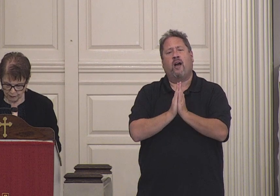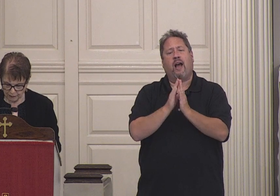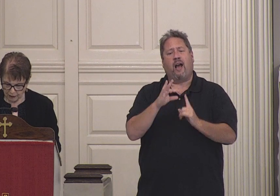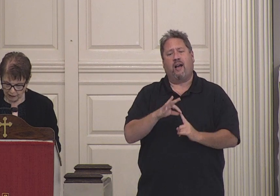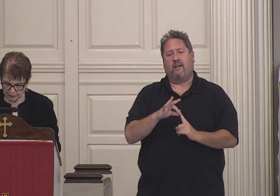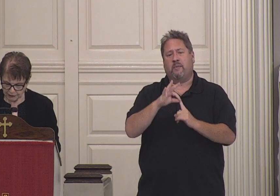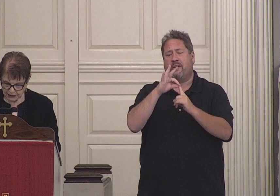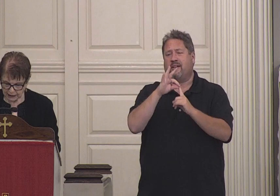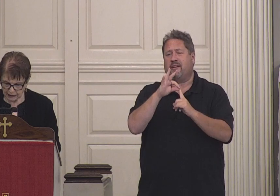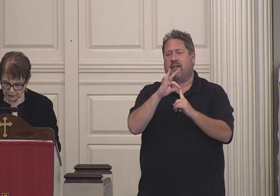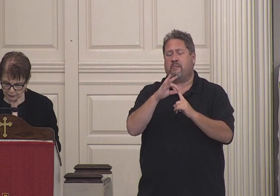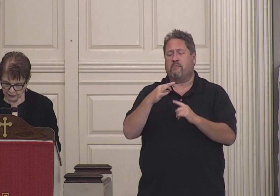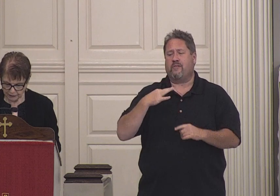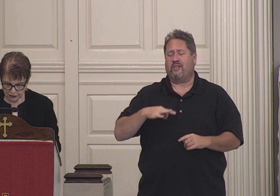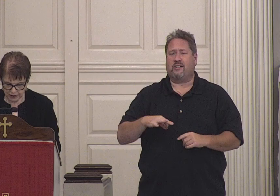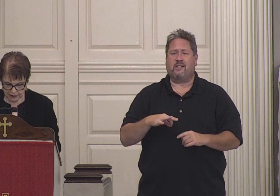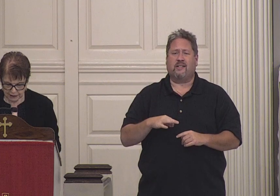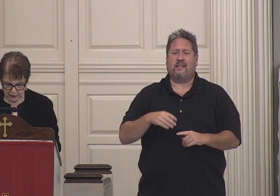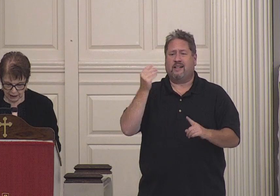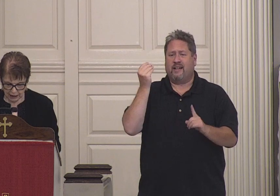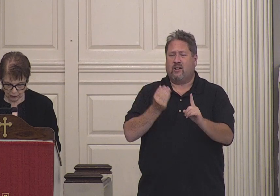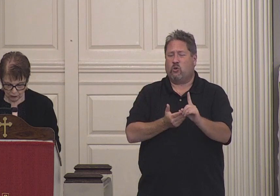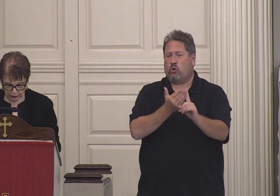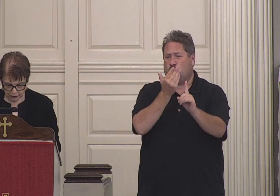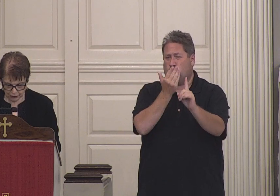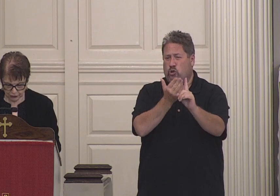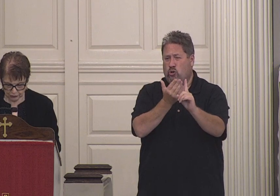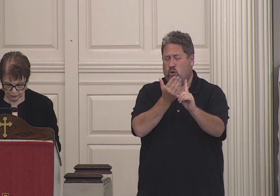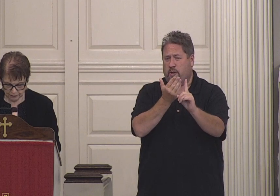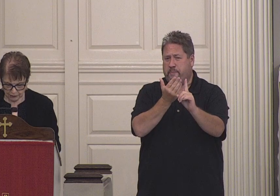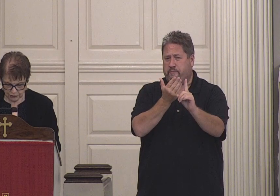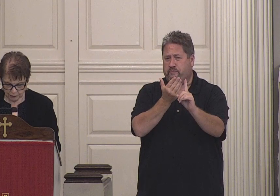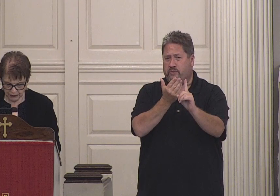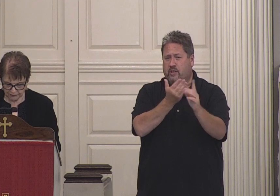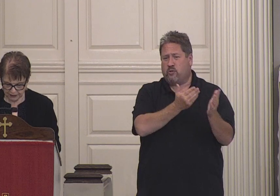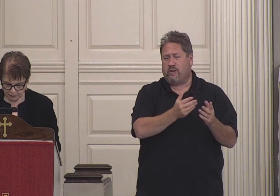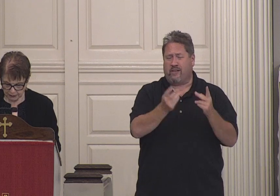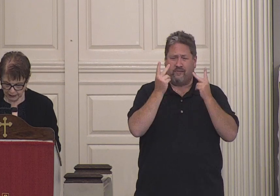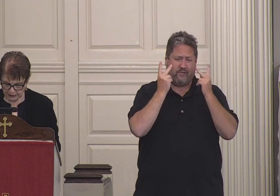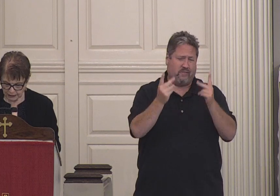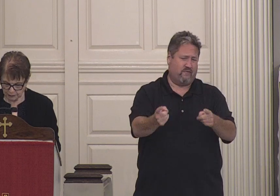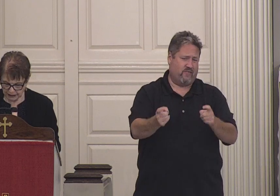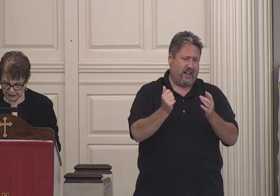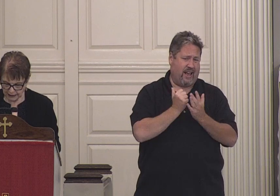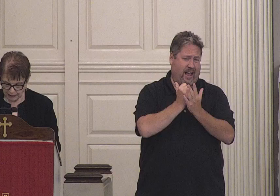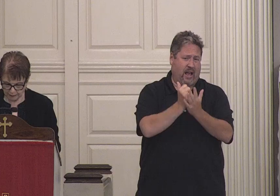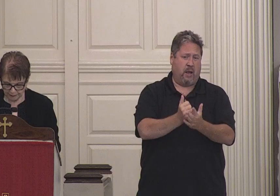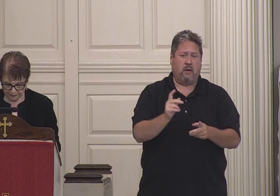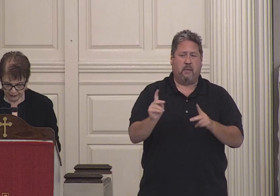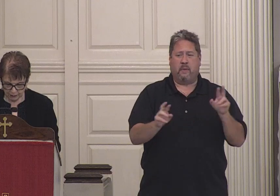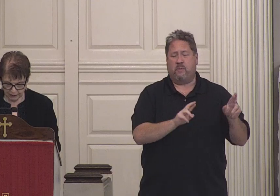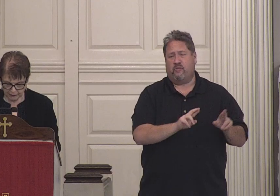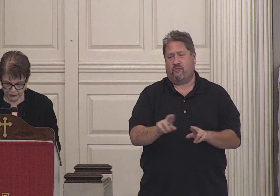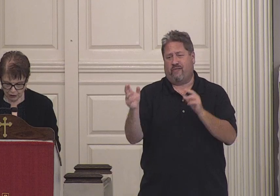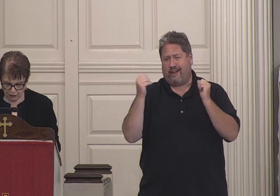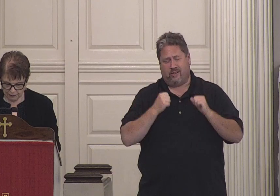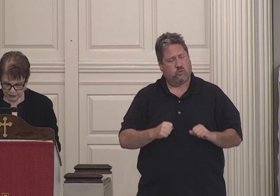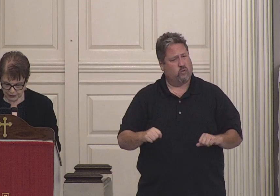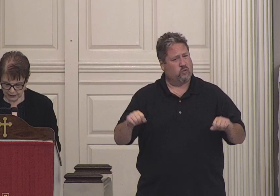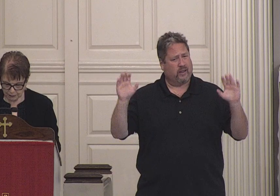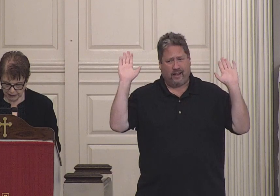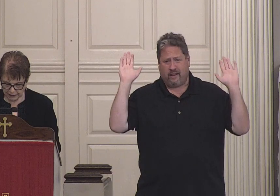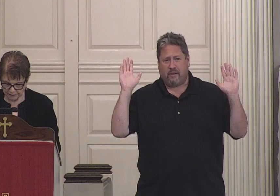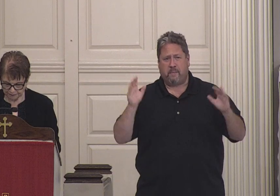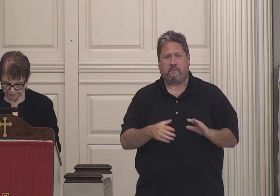you, of the particular privileges according to you to bring visible and speedy help where there is